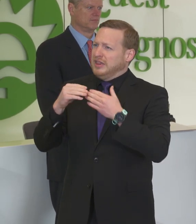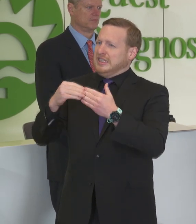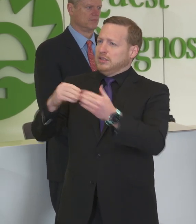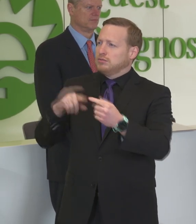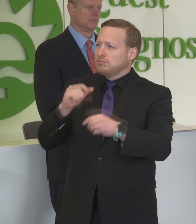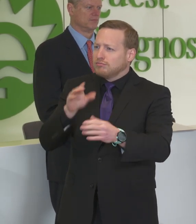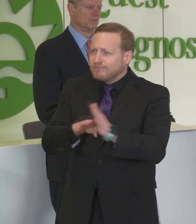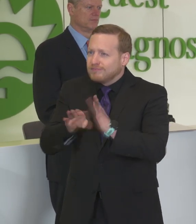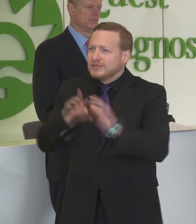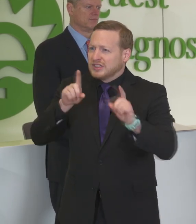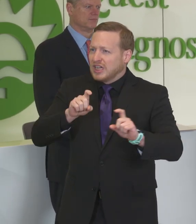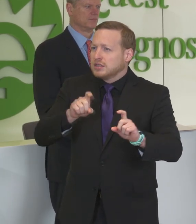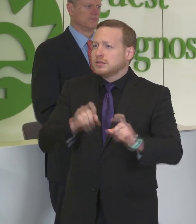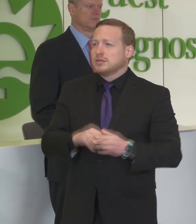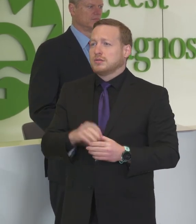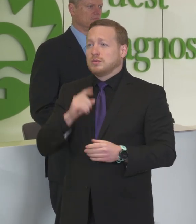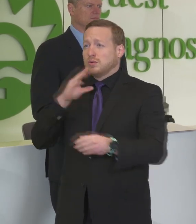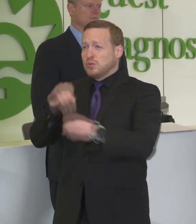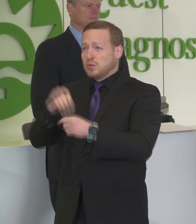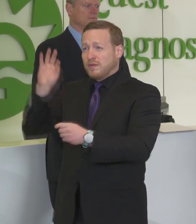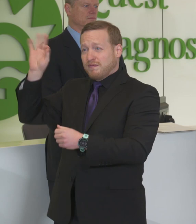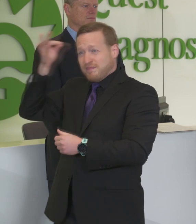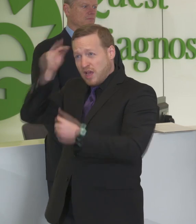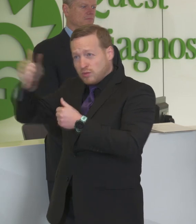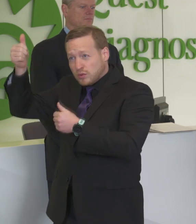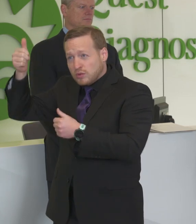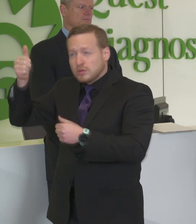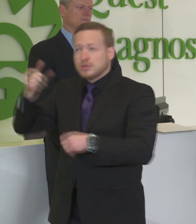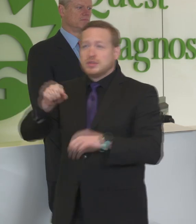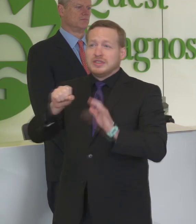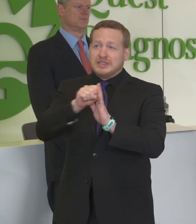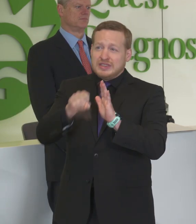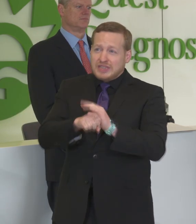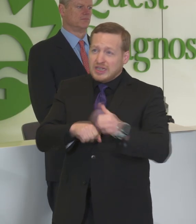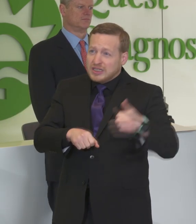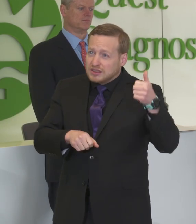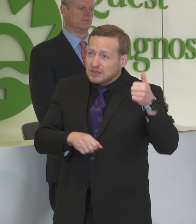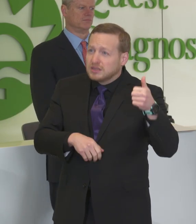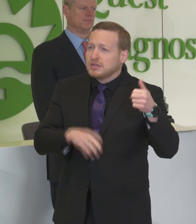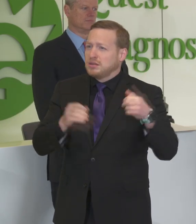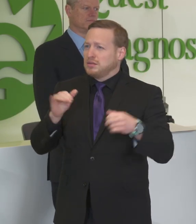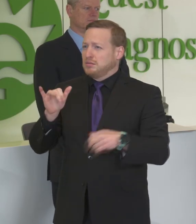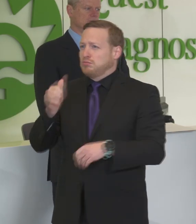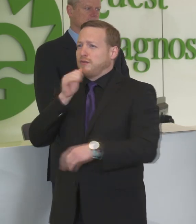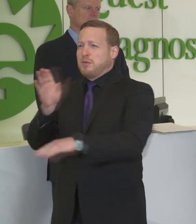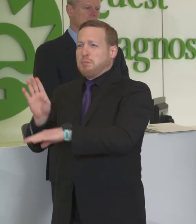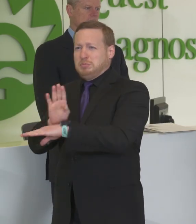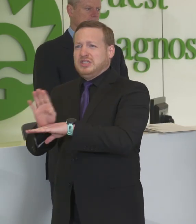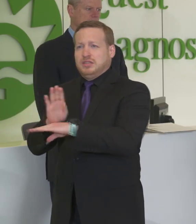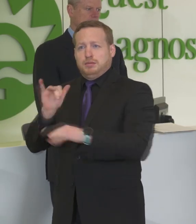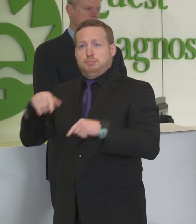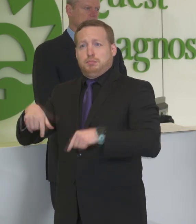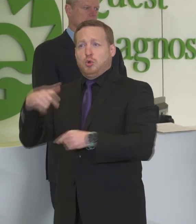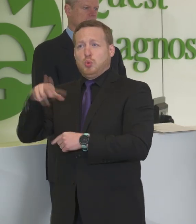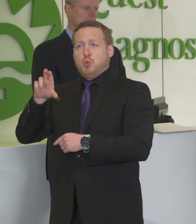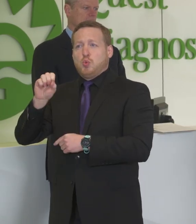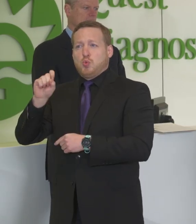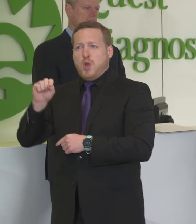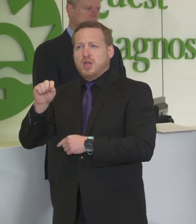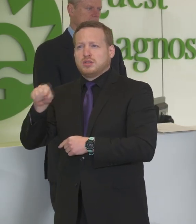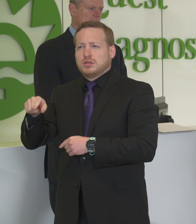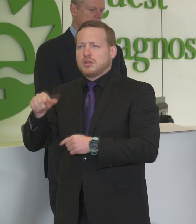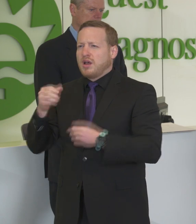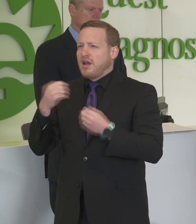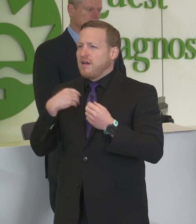CDC, but really our state labs, commercial labs like Quest, and then a number of small regional labs that are connected to